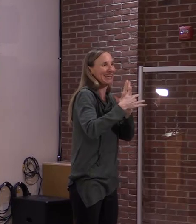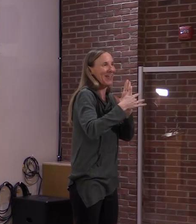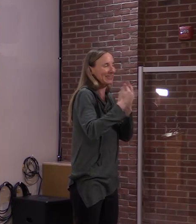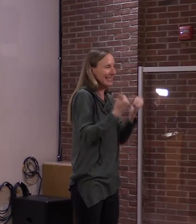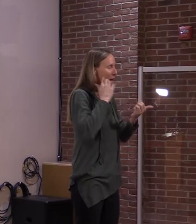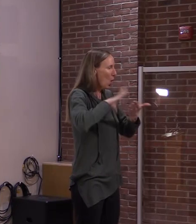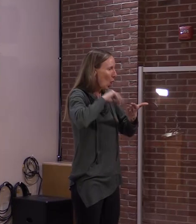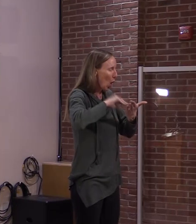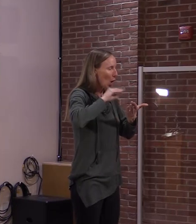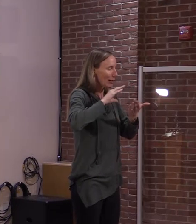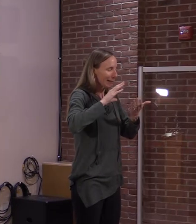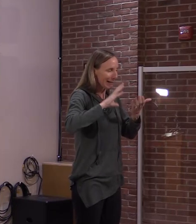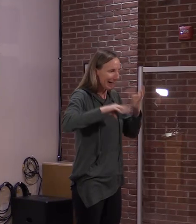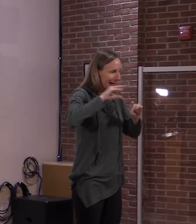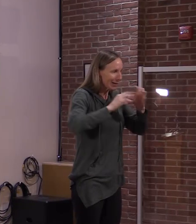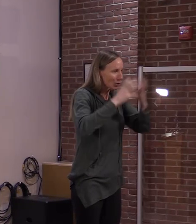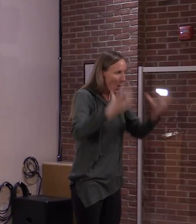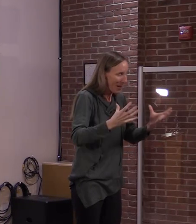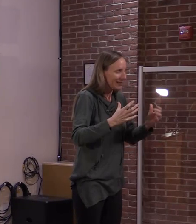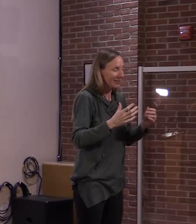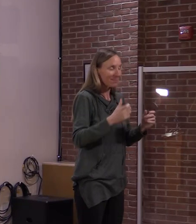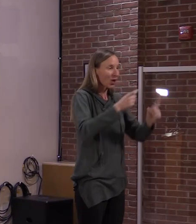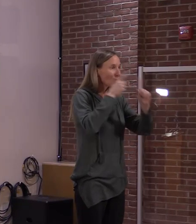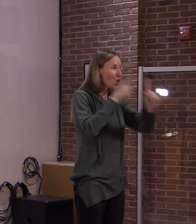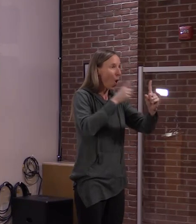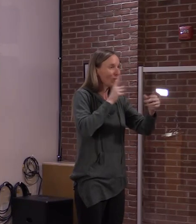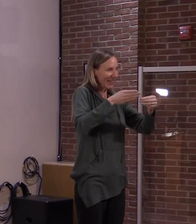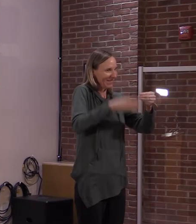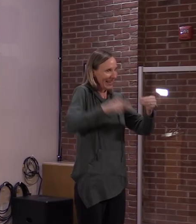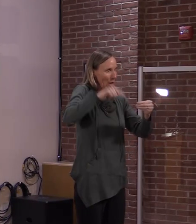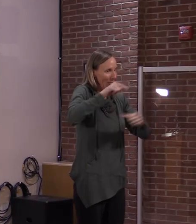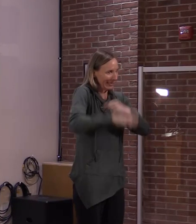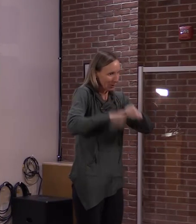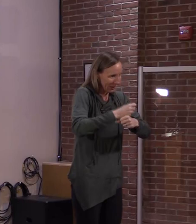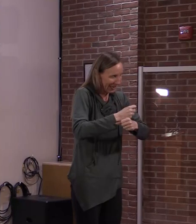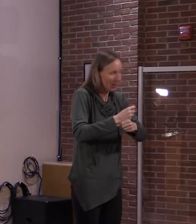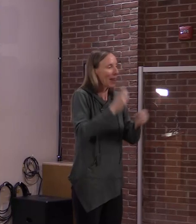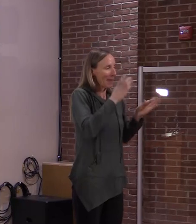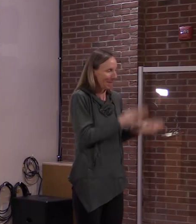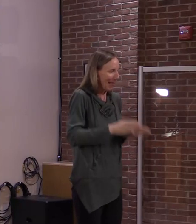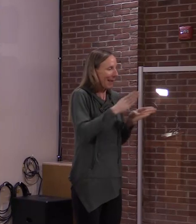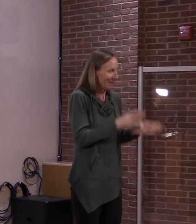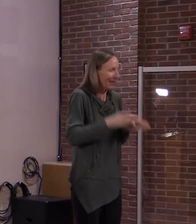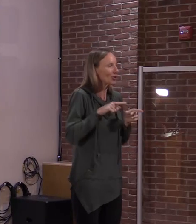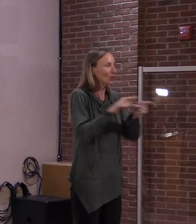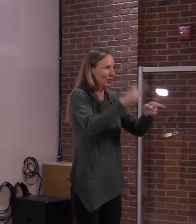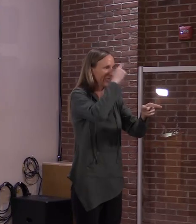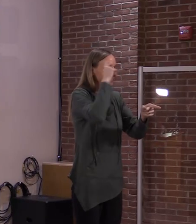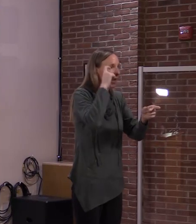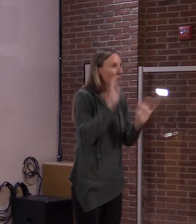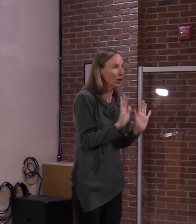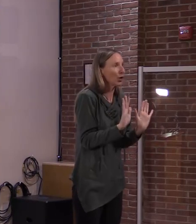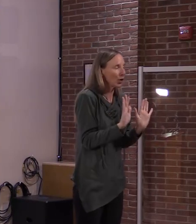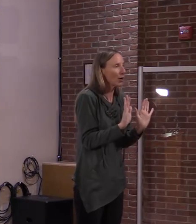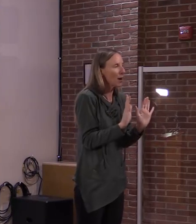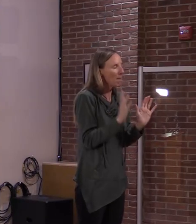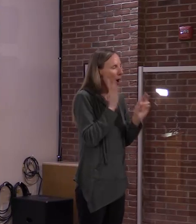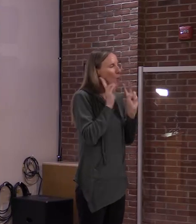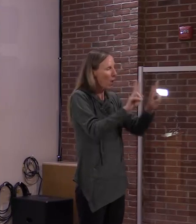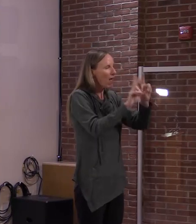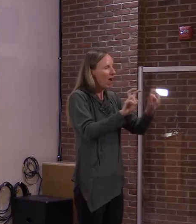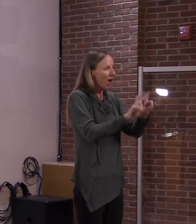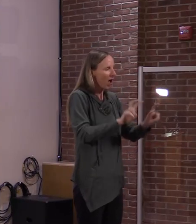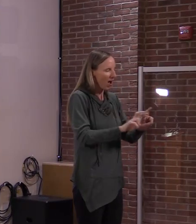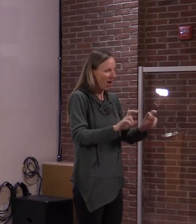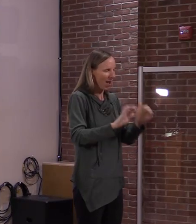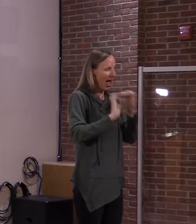is getting through the rest of the school year and into the summer, but we'll be looking for those opportunities going forward. And I'm hopeful that, you know, with